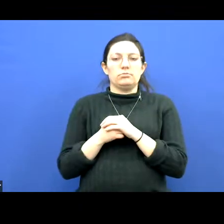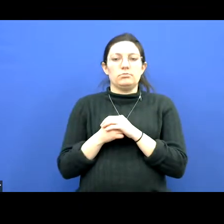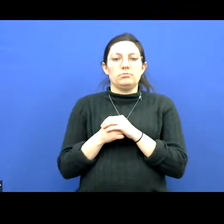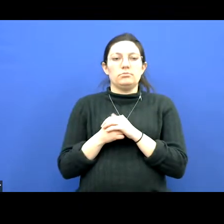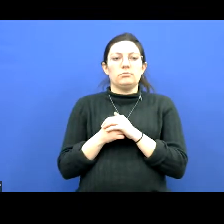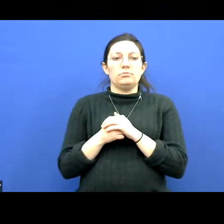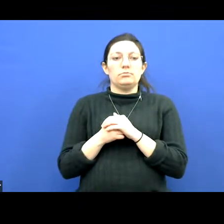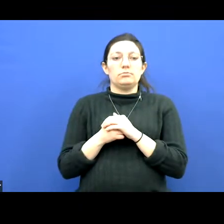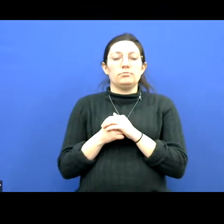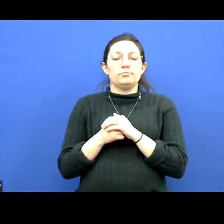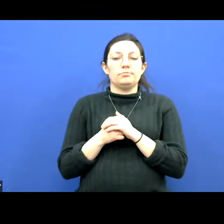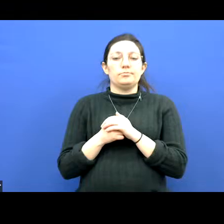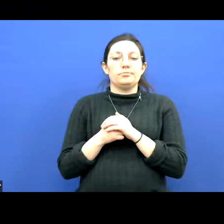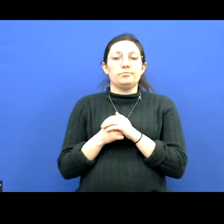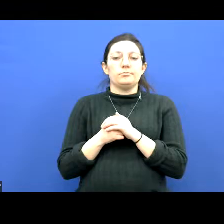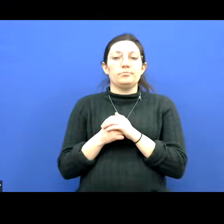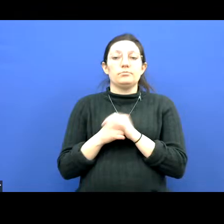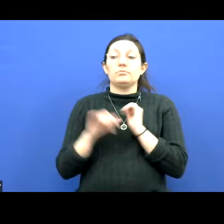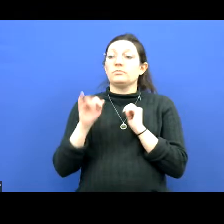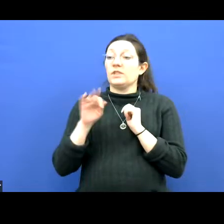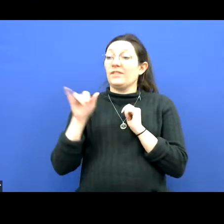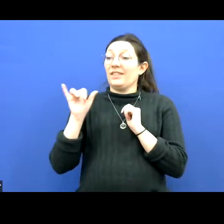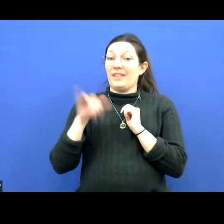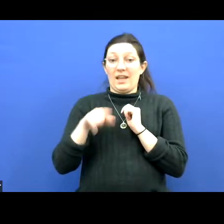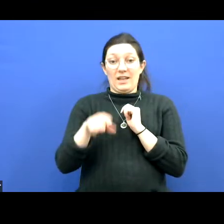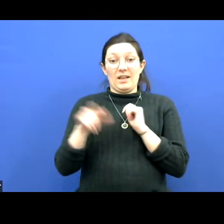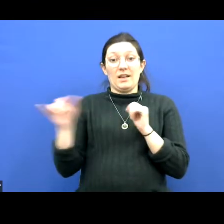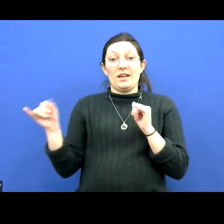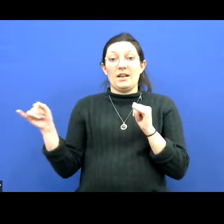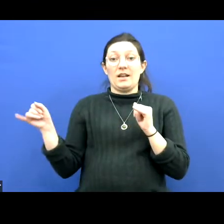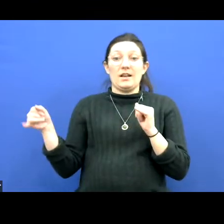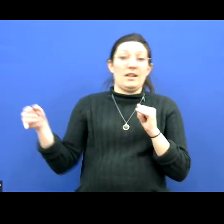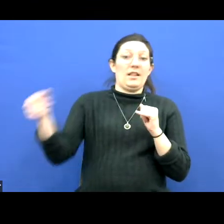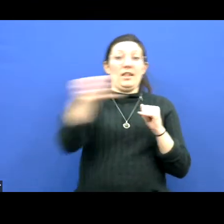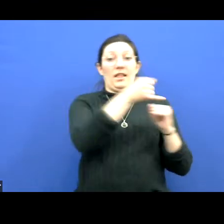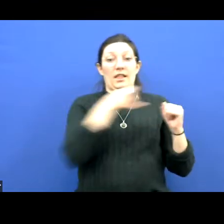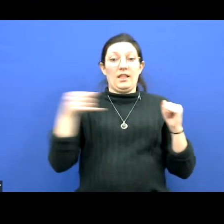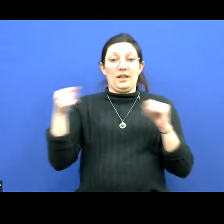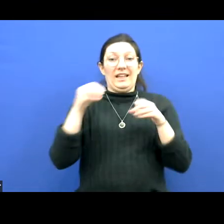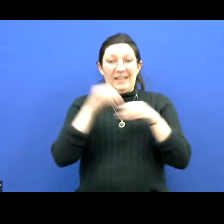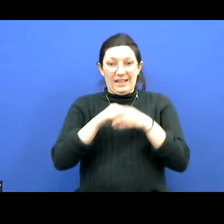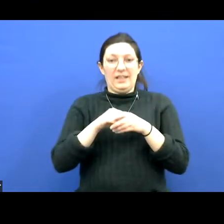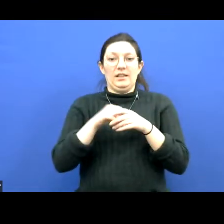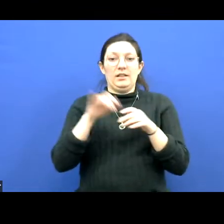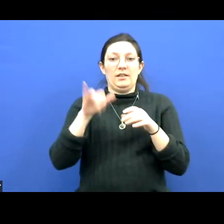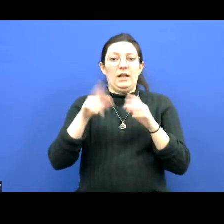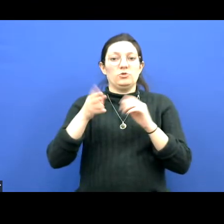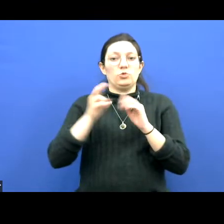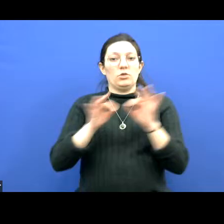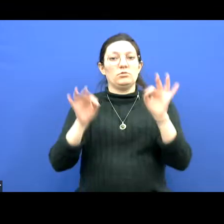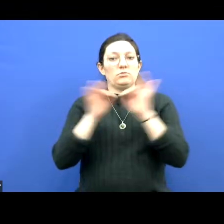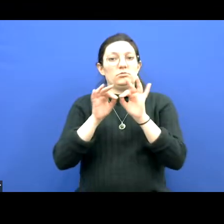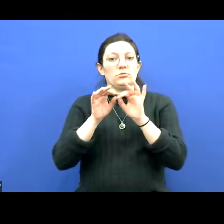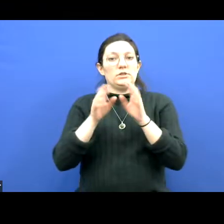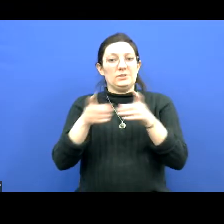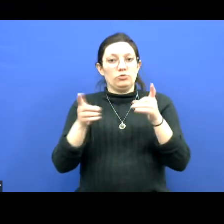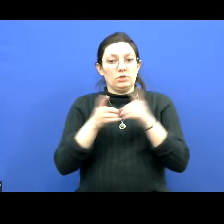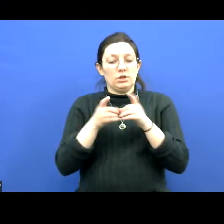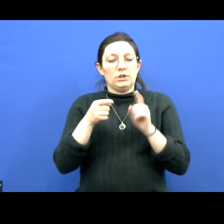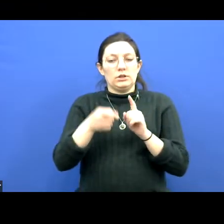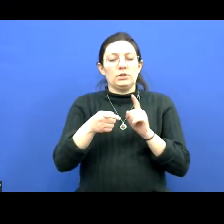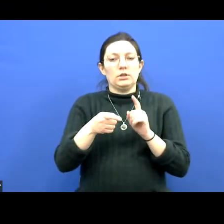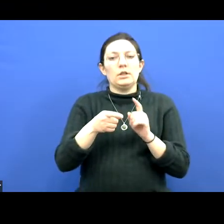Once it's in the historic district, that would be considered a contributing property because it meets that criteria and helps create